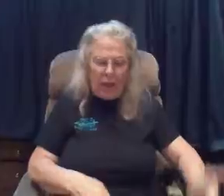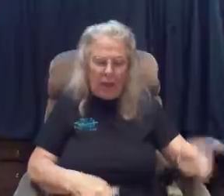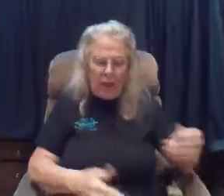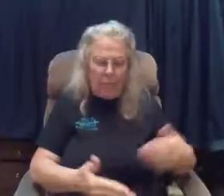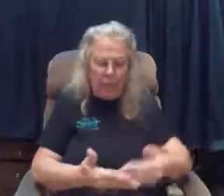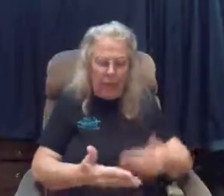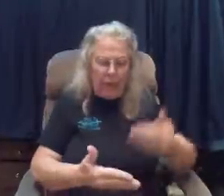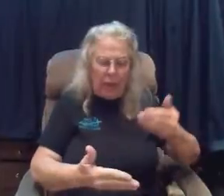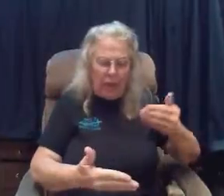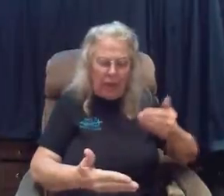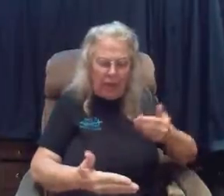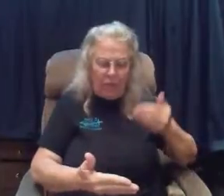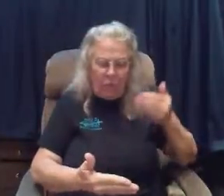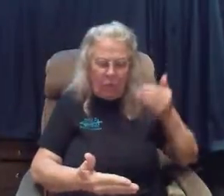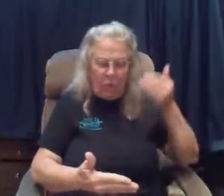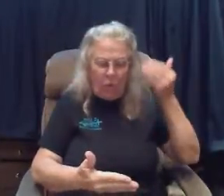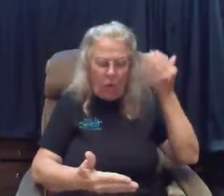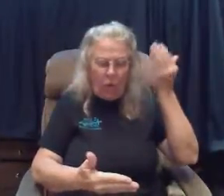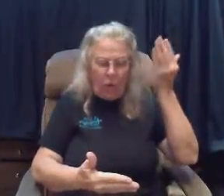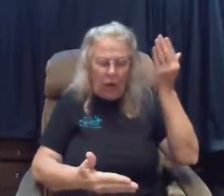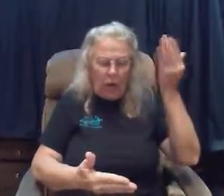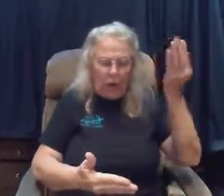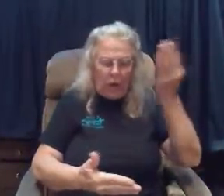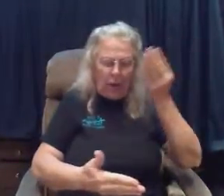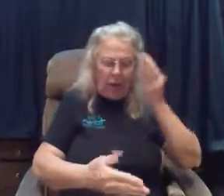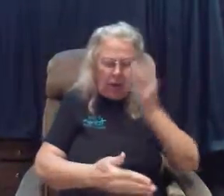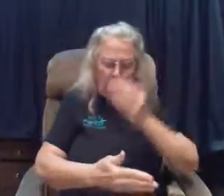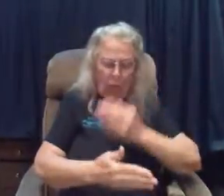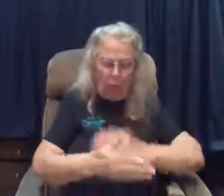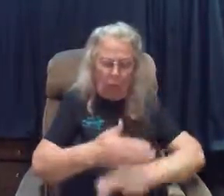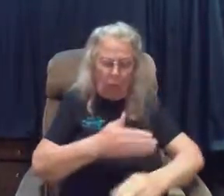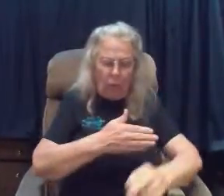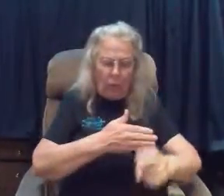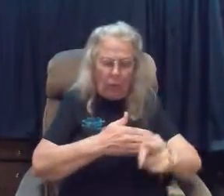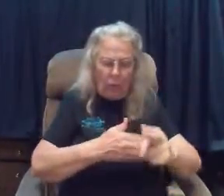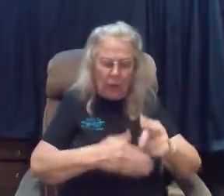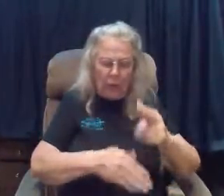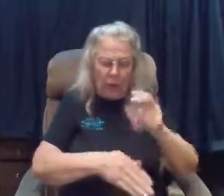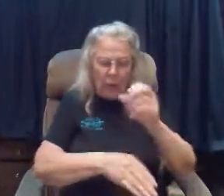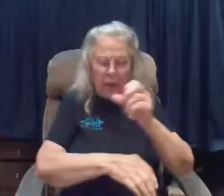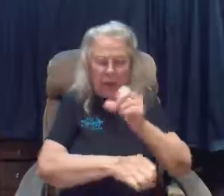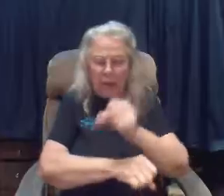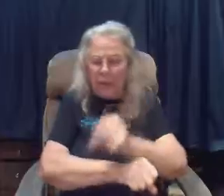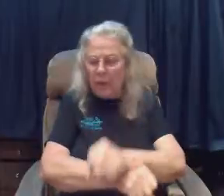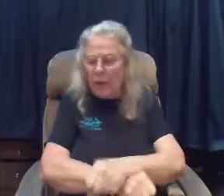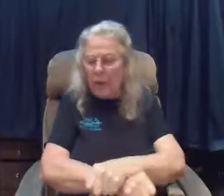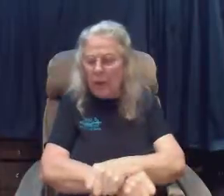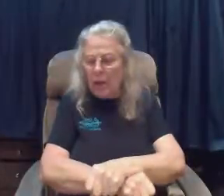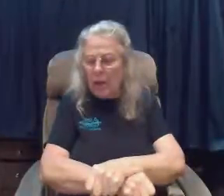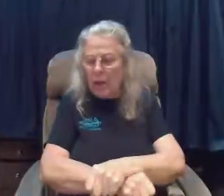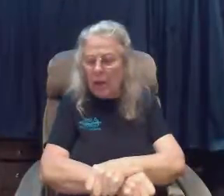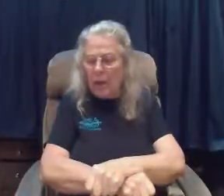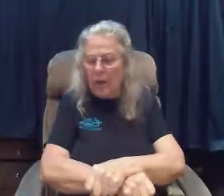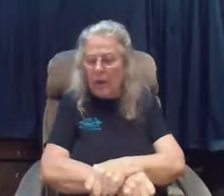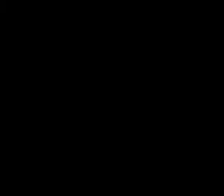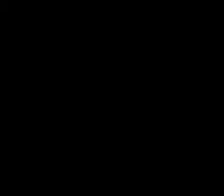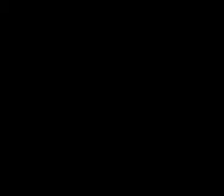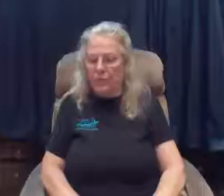King, before him lowly bend.